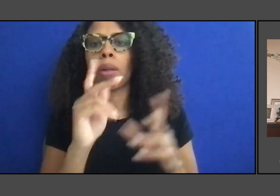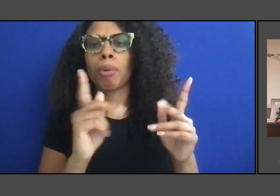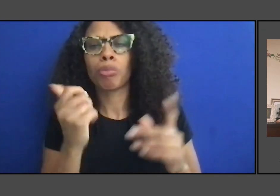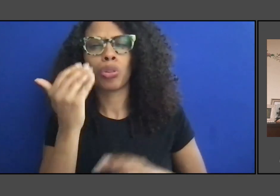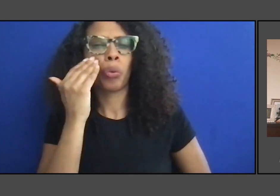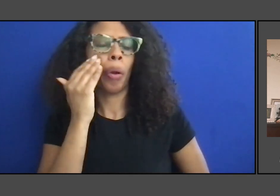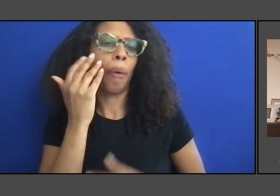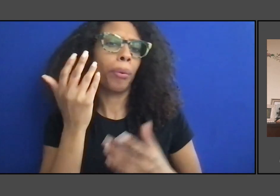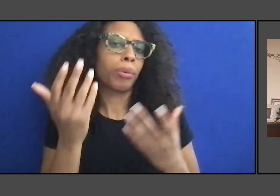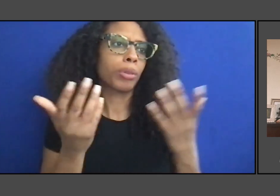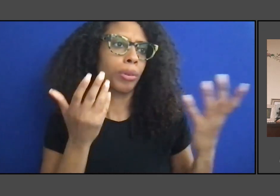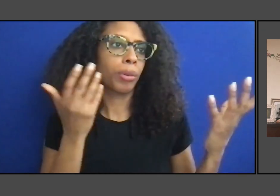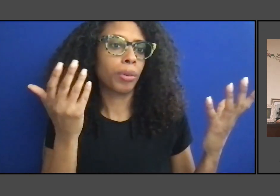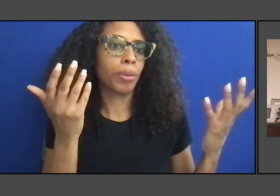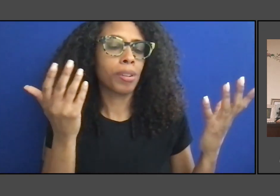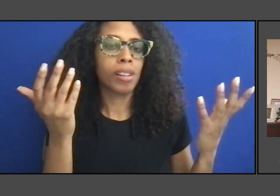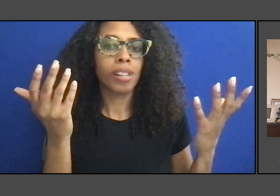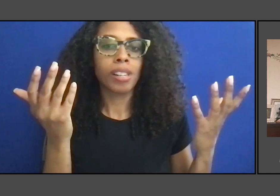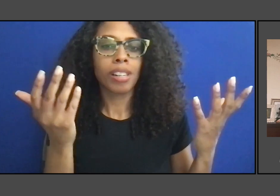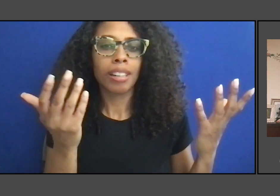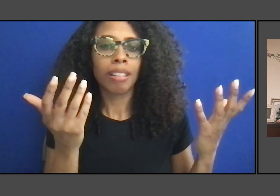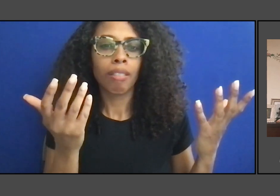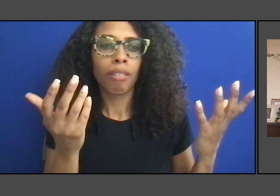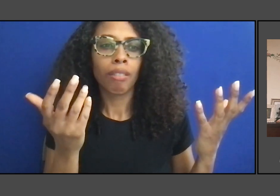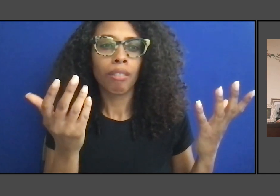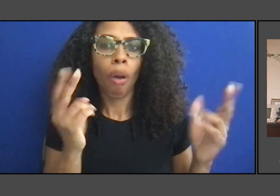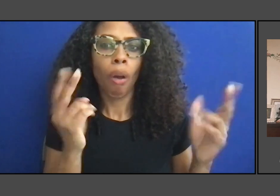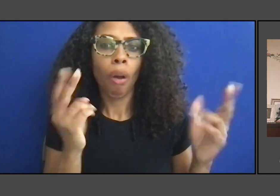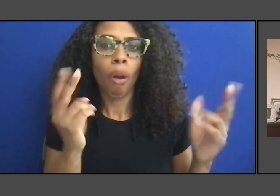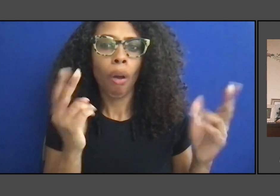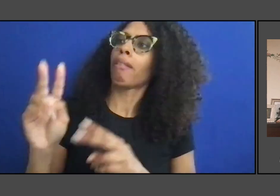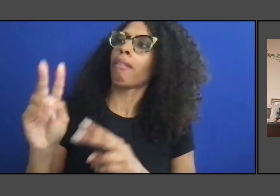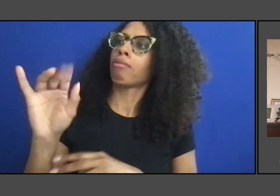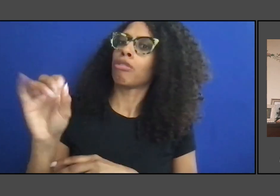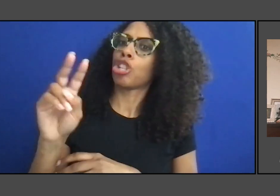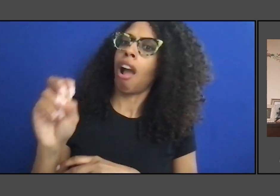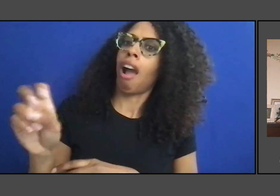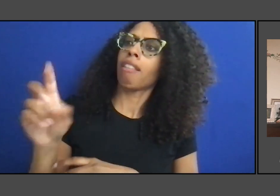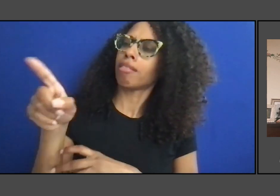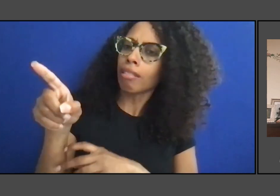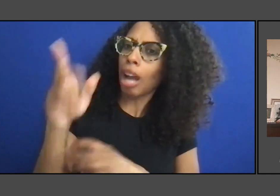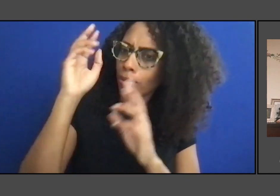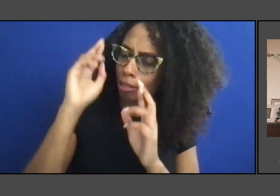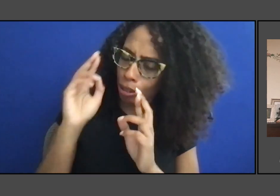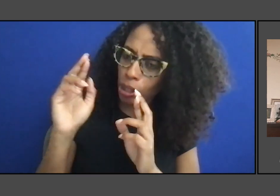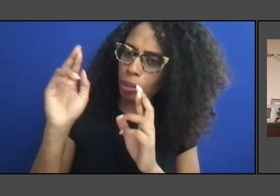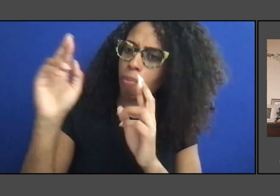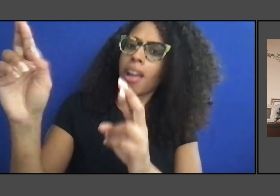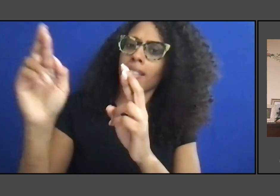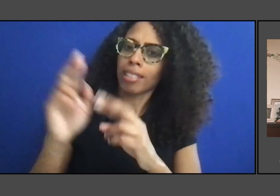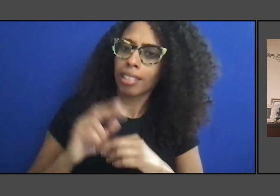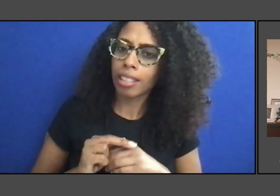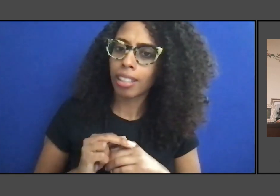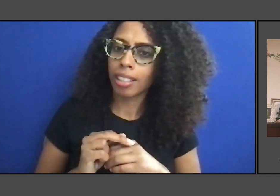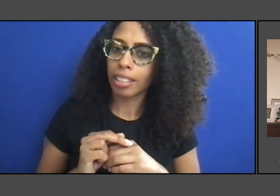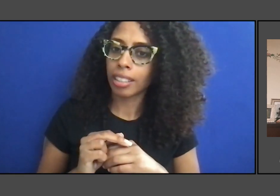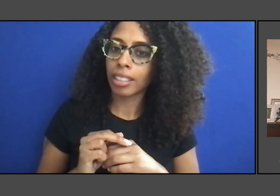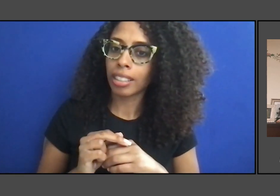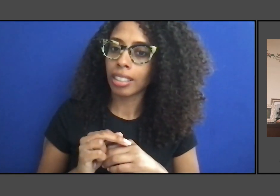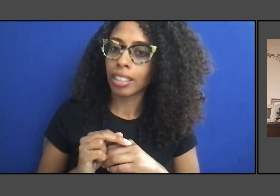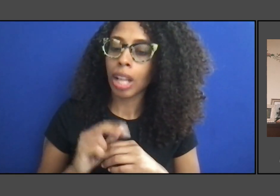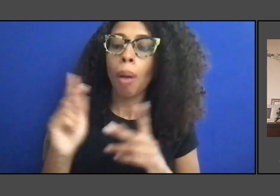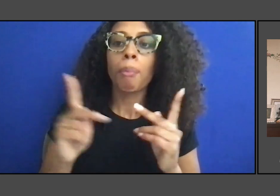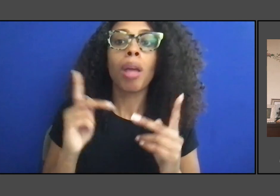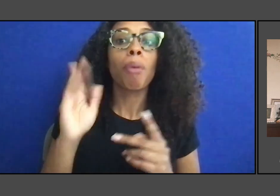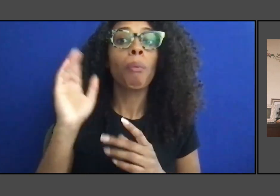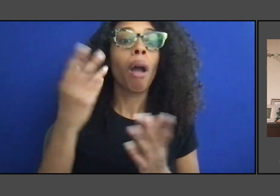revere jazz, and respect it in a way that the people will make more of an investment in the music